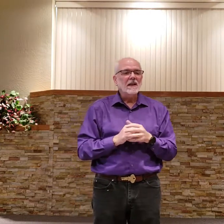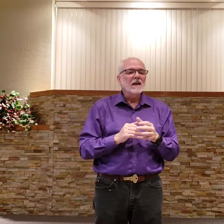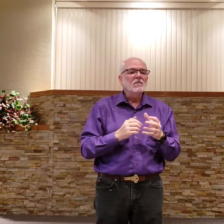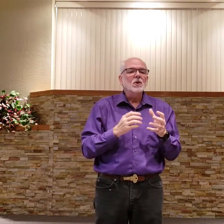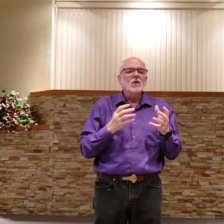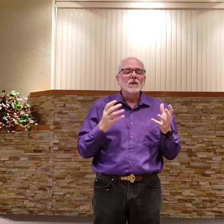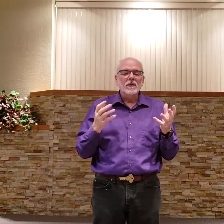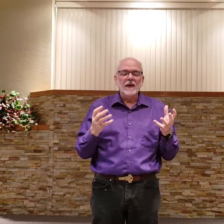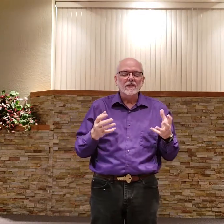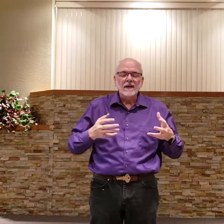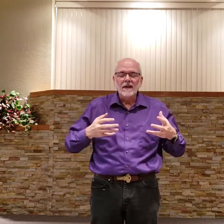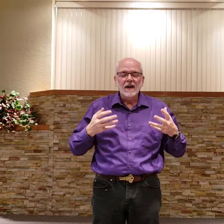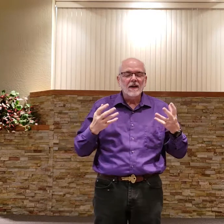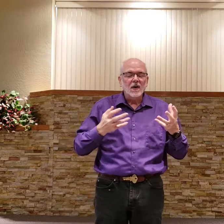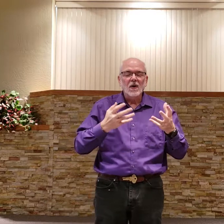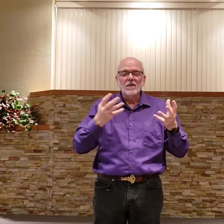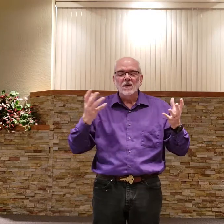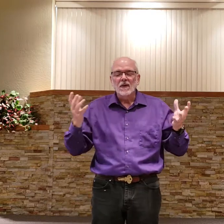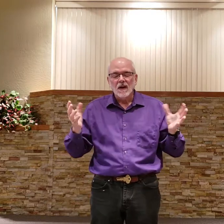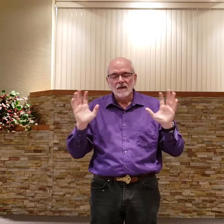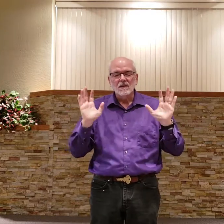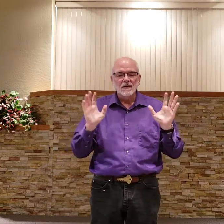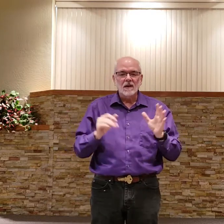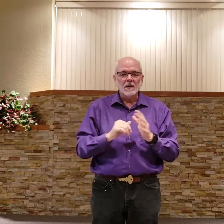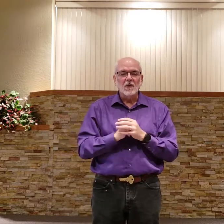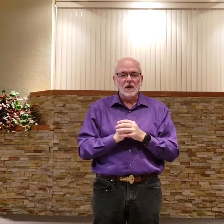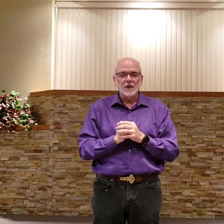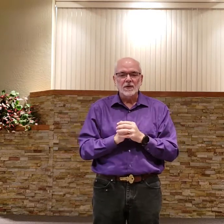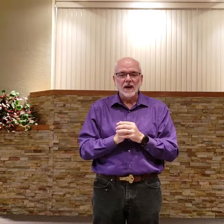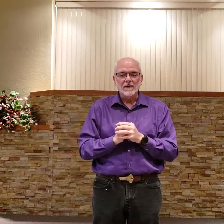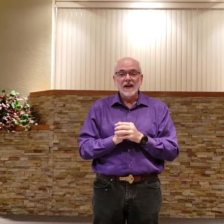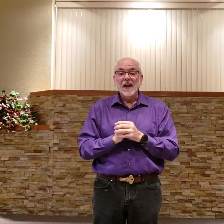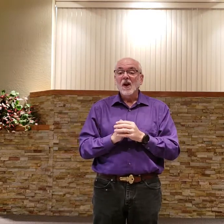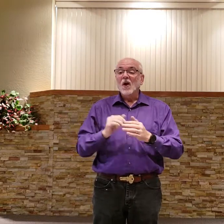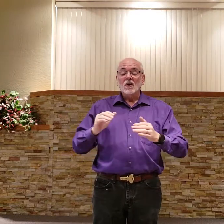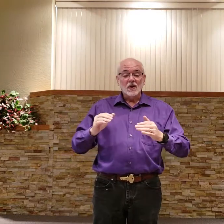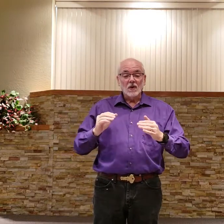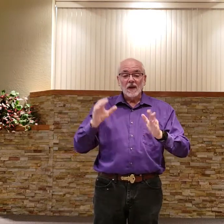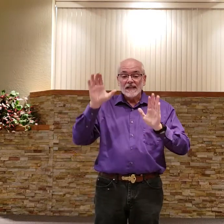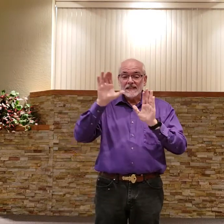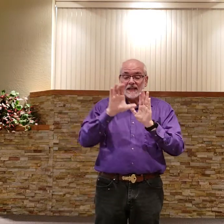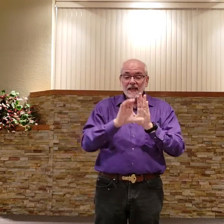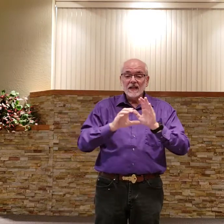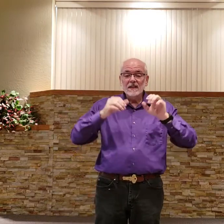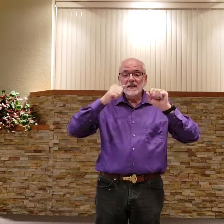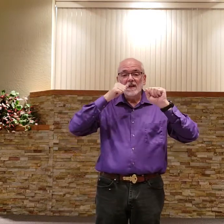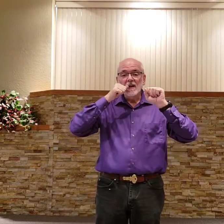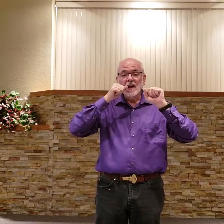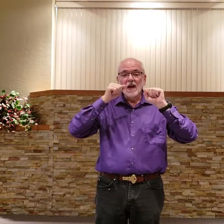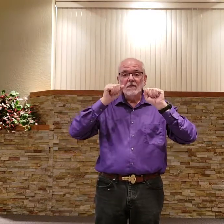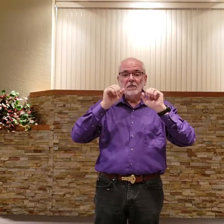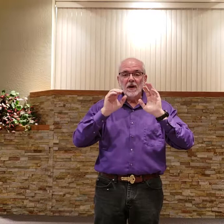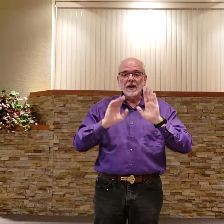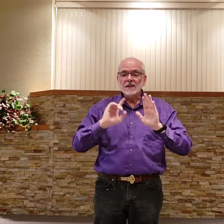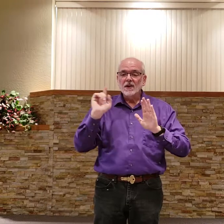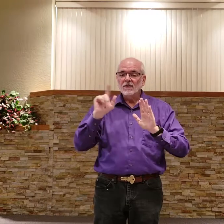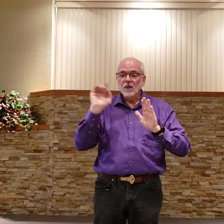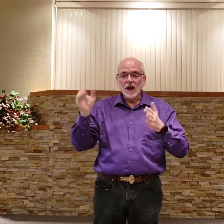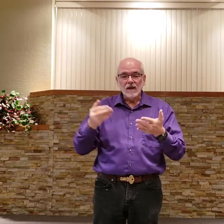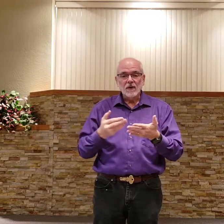seeing beautiful things again and over. It's going to be gorgeous, right? So, scenes of bliss forever